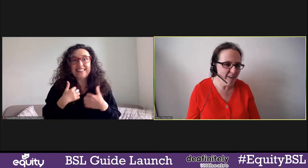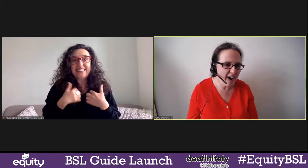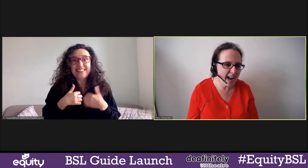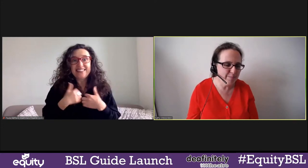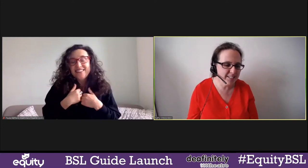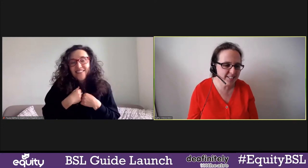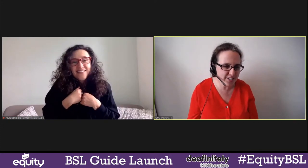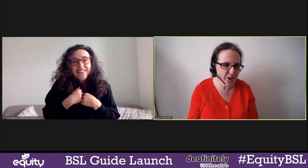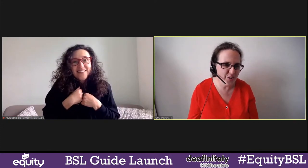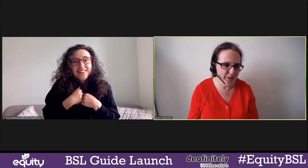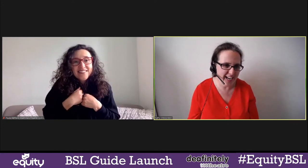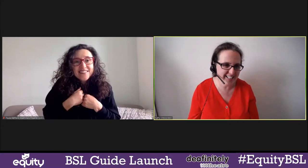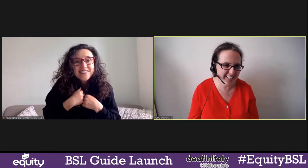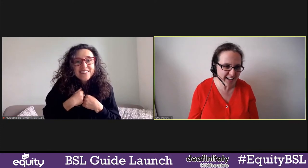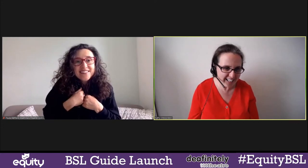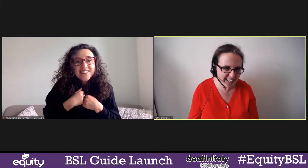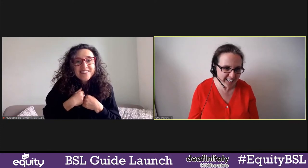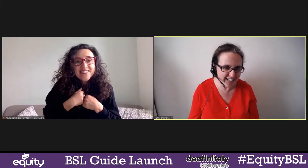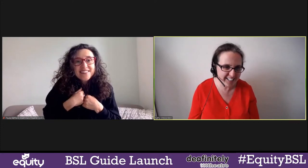I am so excited